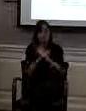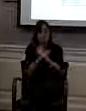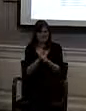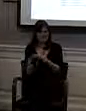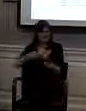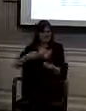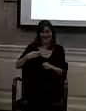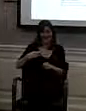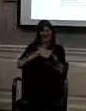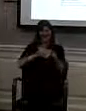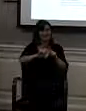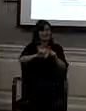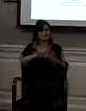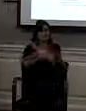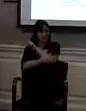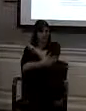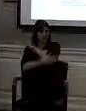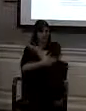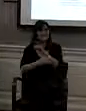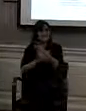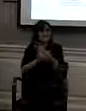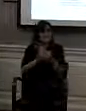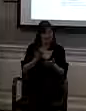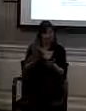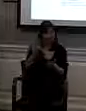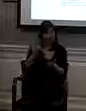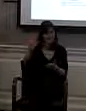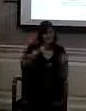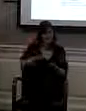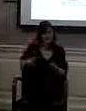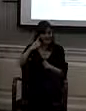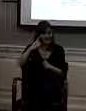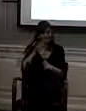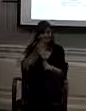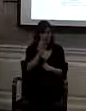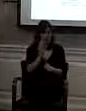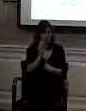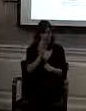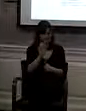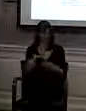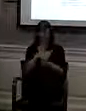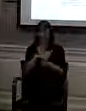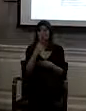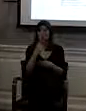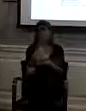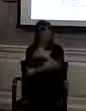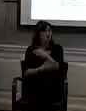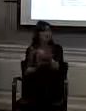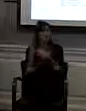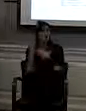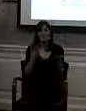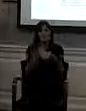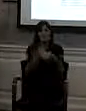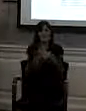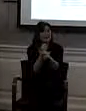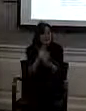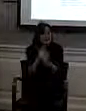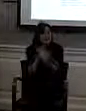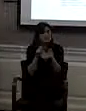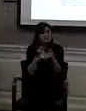action around human rights education. And what I argue is that in a single nation state, you might have different programs that espouse these